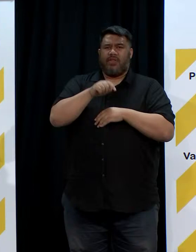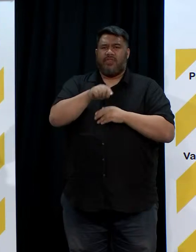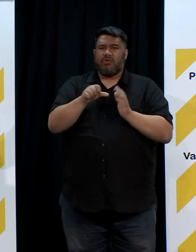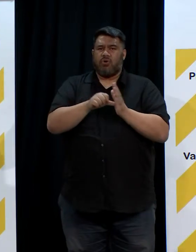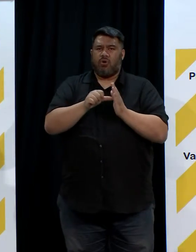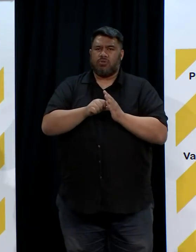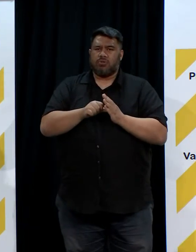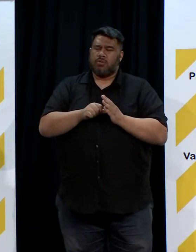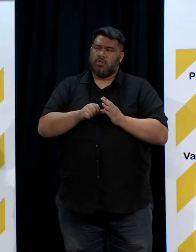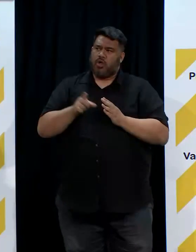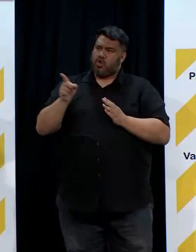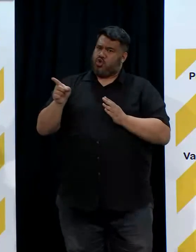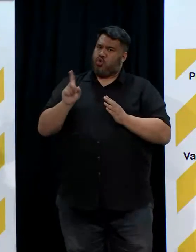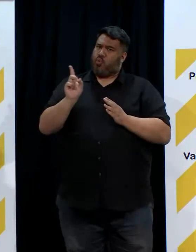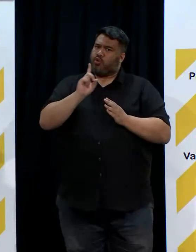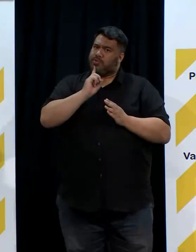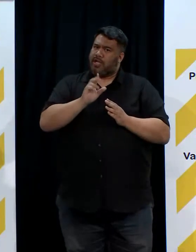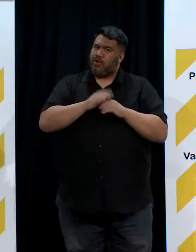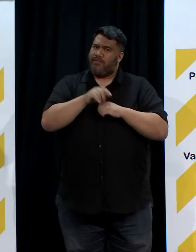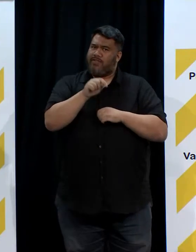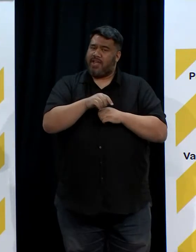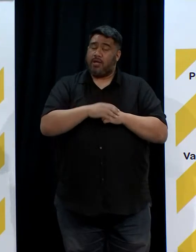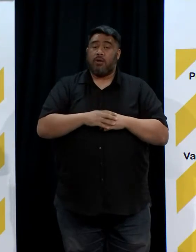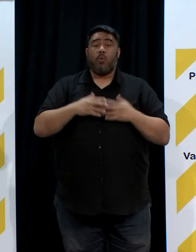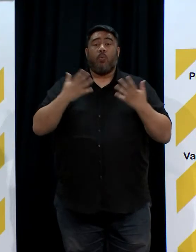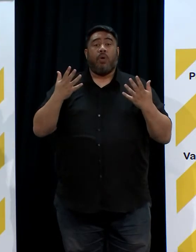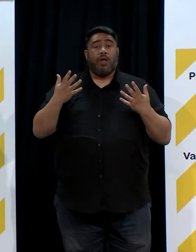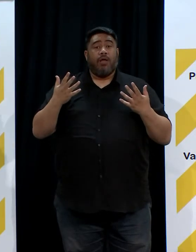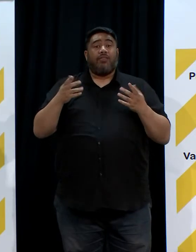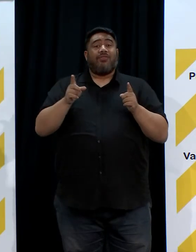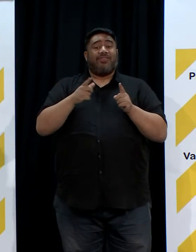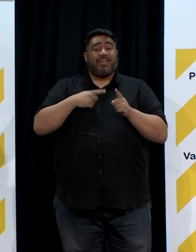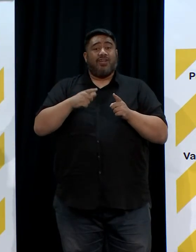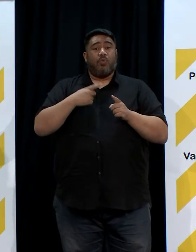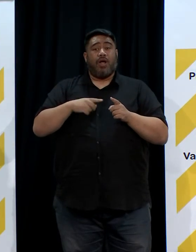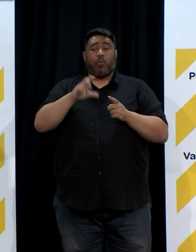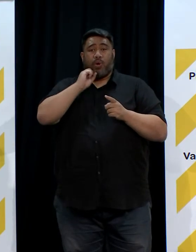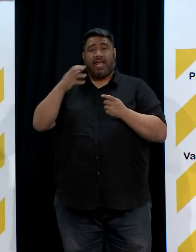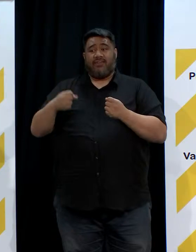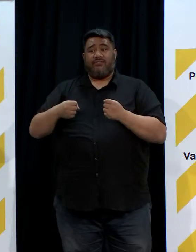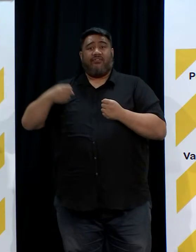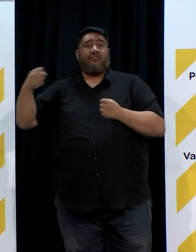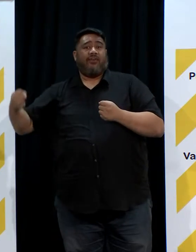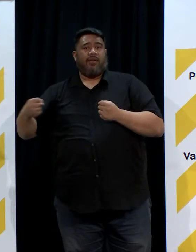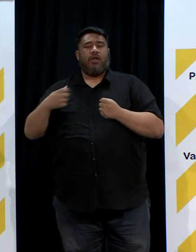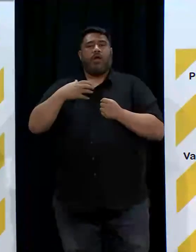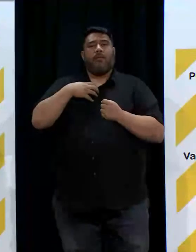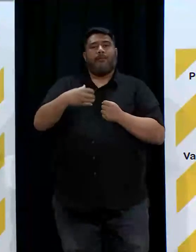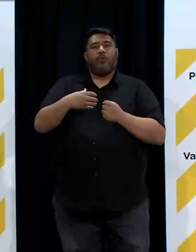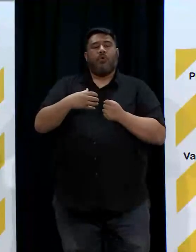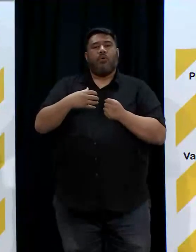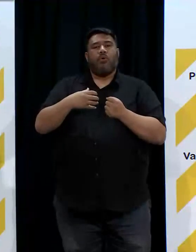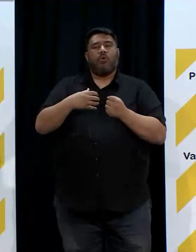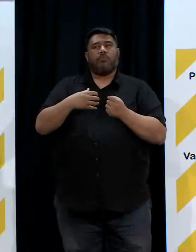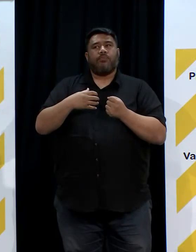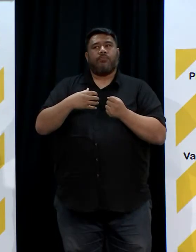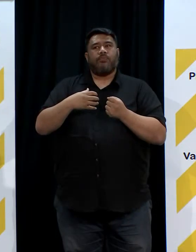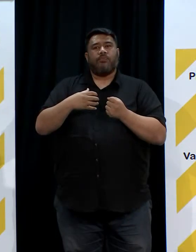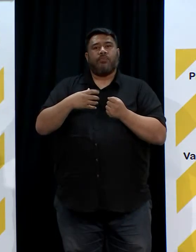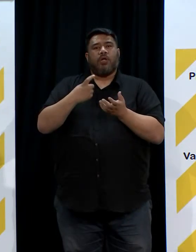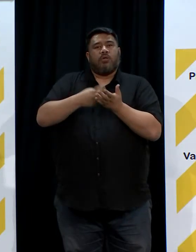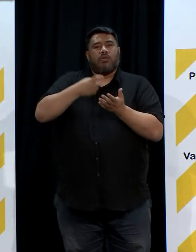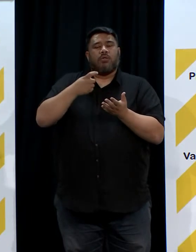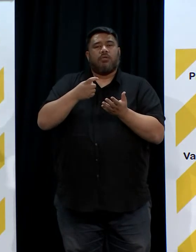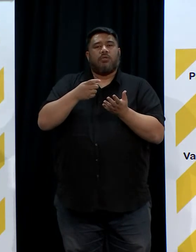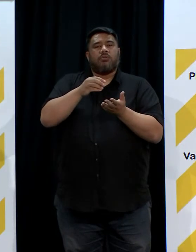said, the response we've put out today is to have an additional resurgent support payment and a commitment to further ones if we stay at alert level 2